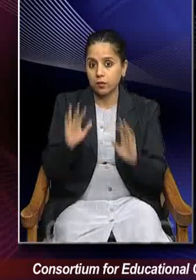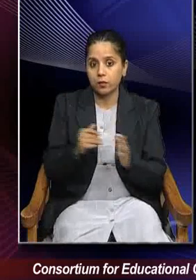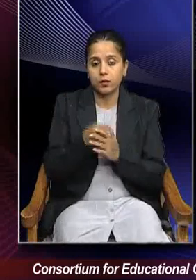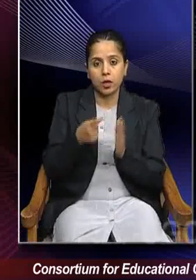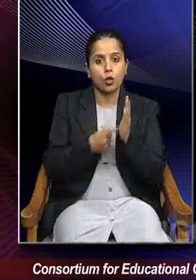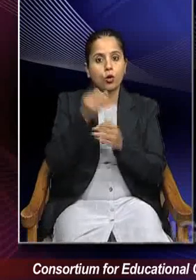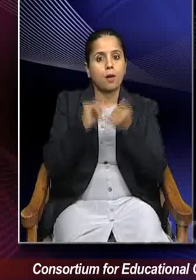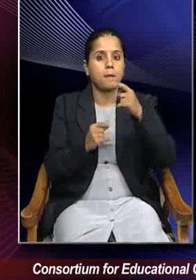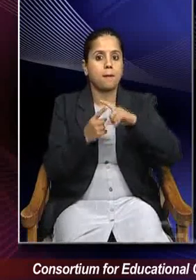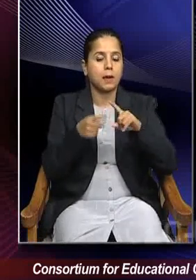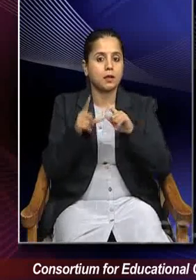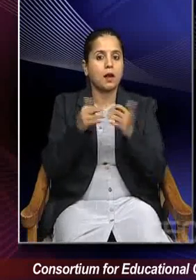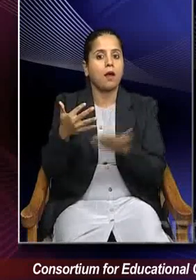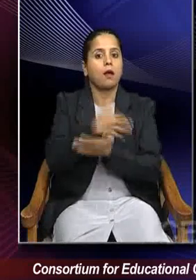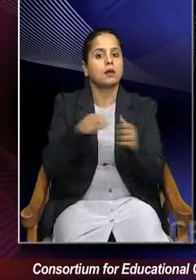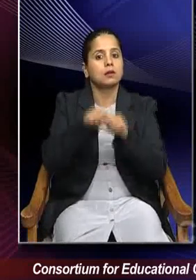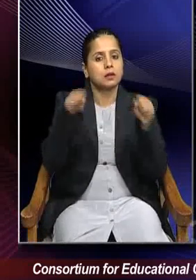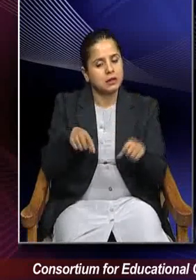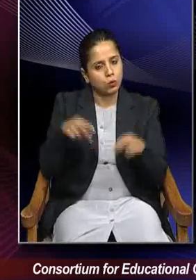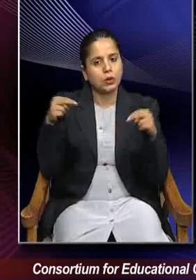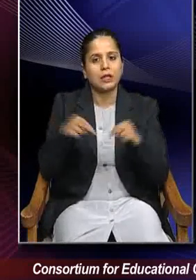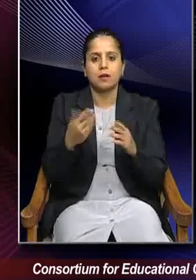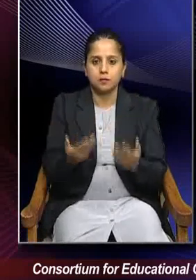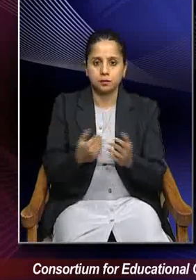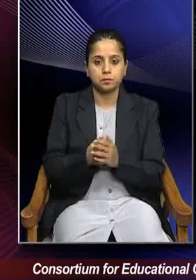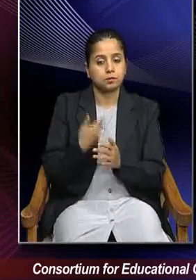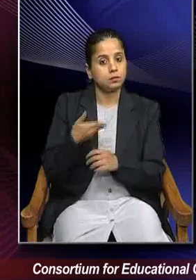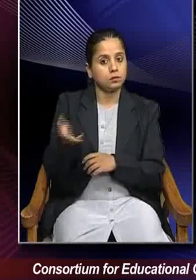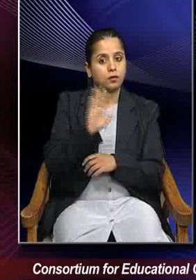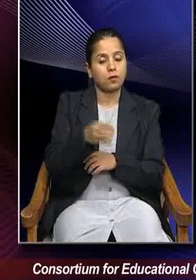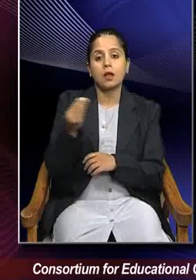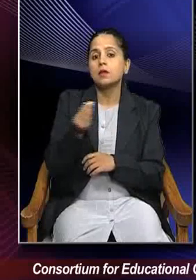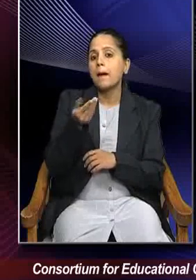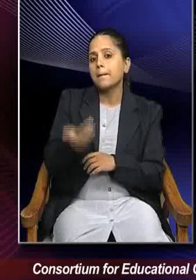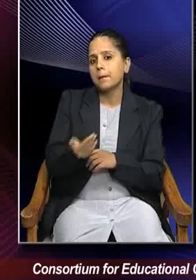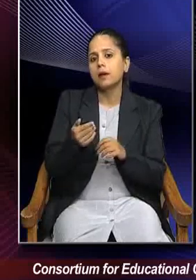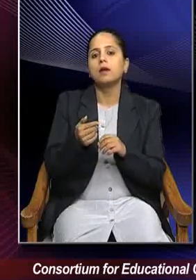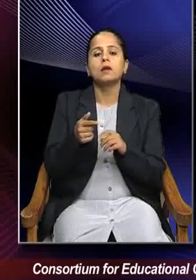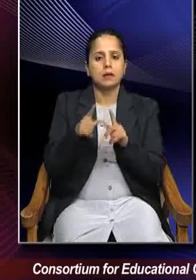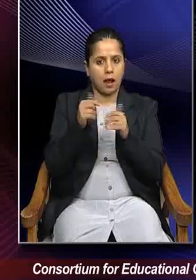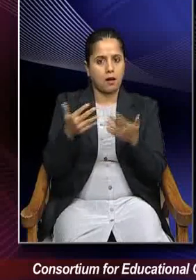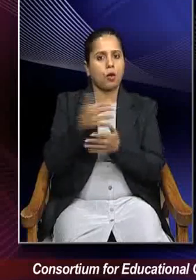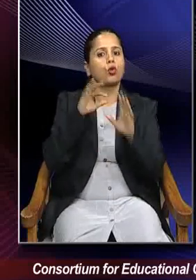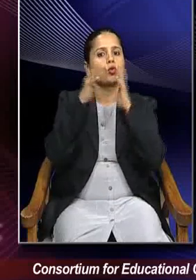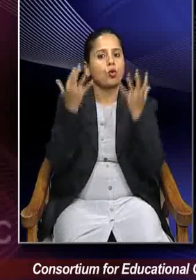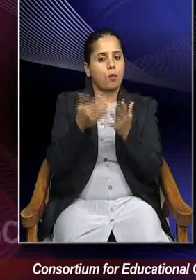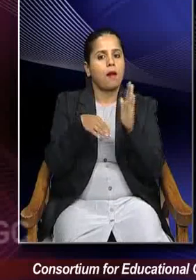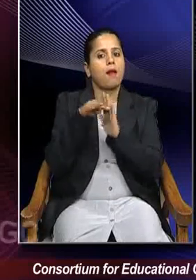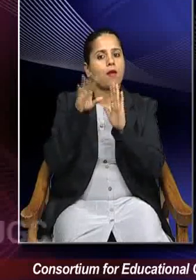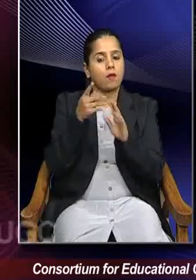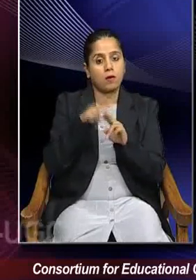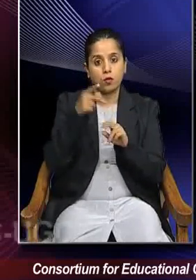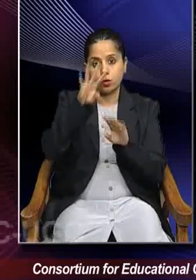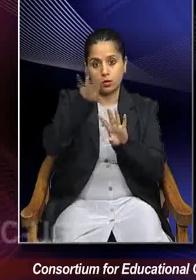robust data system is a requirement. So we have some of these data at the global level, and if you look at some of these